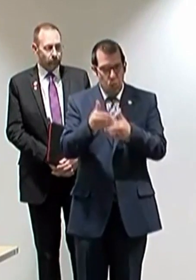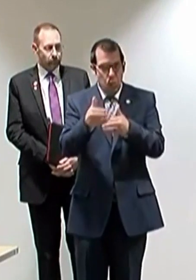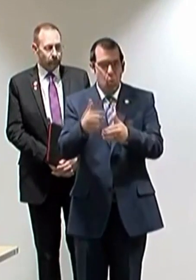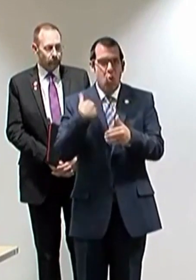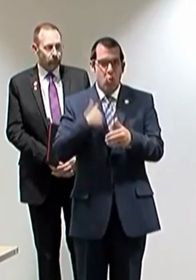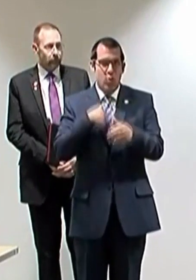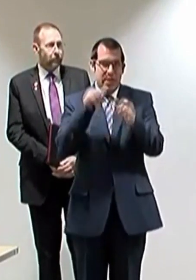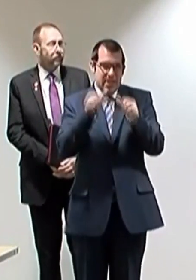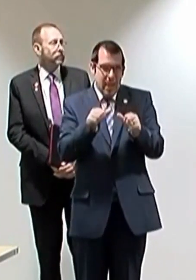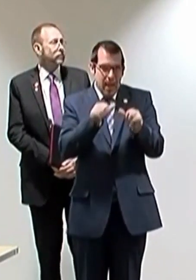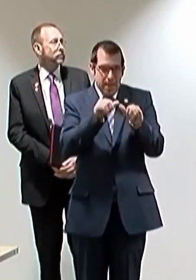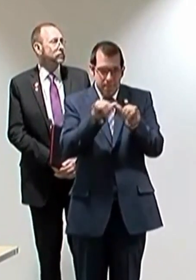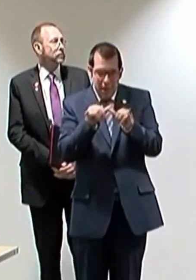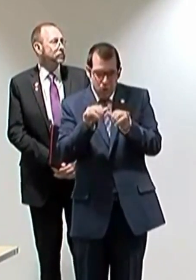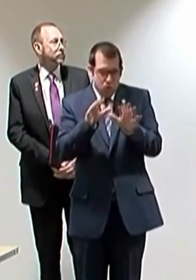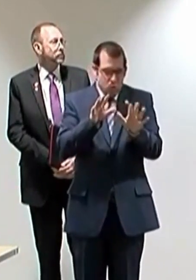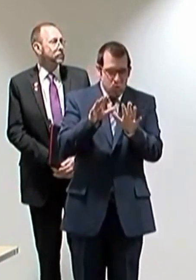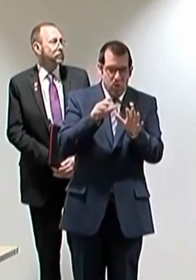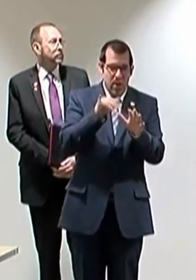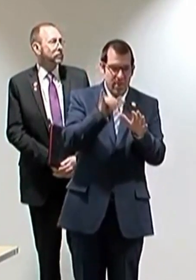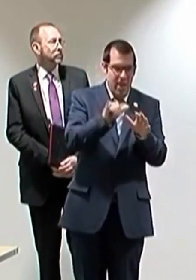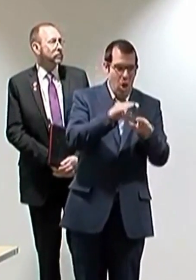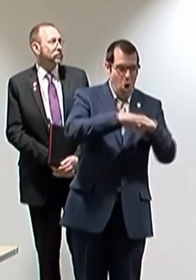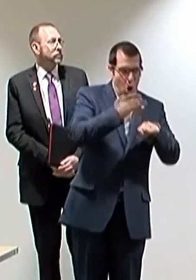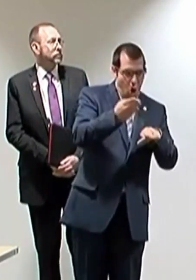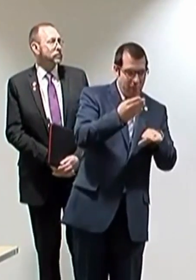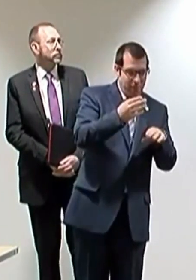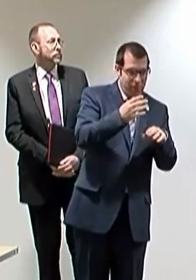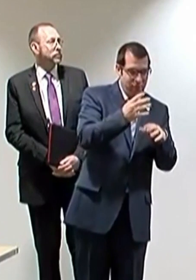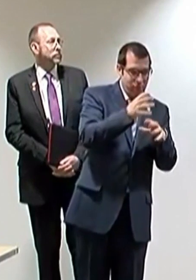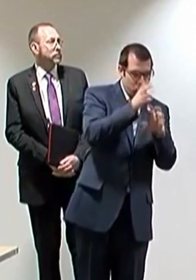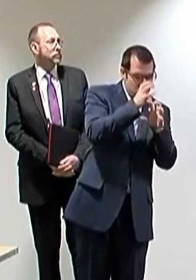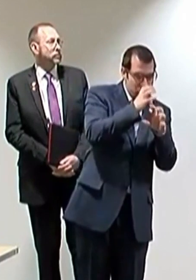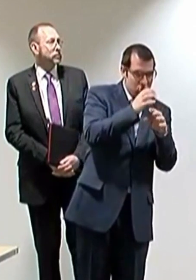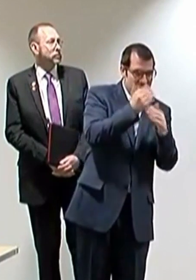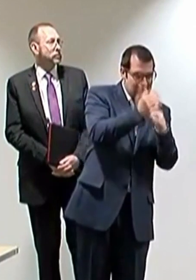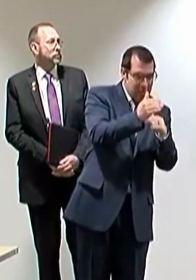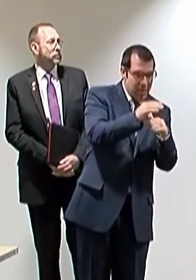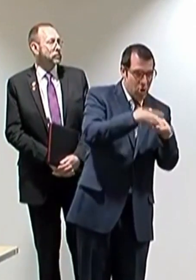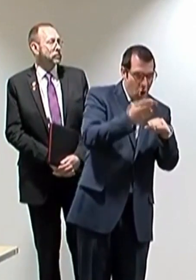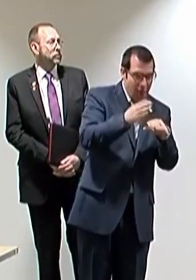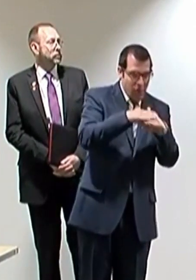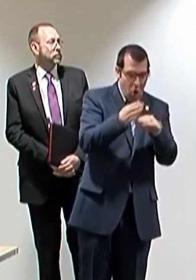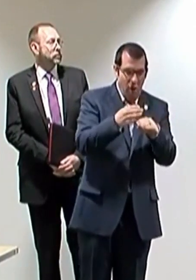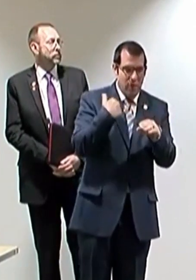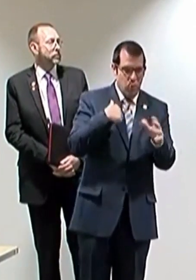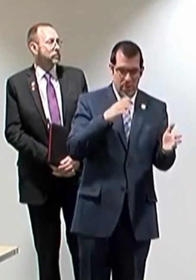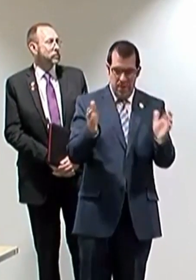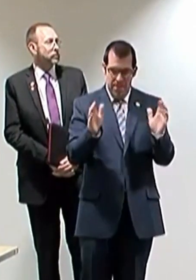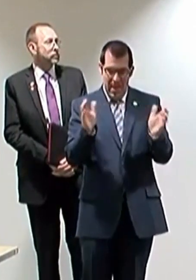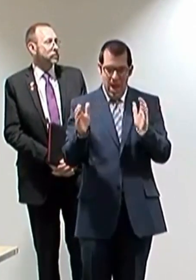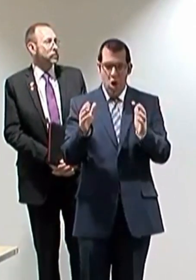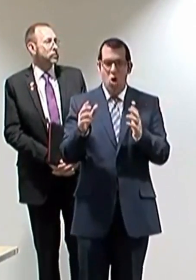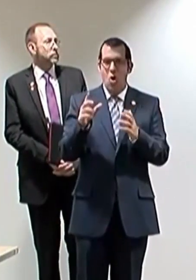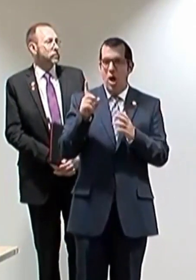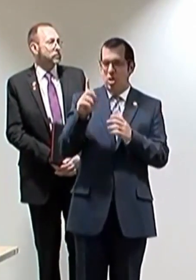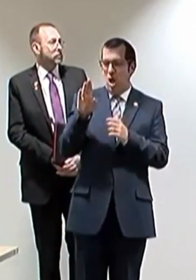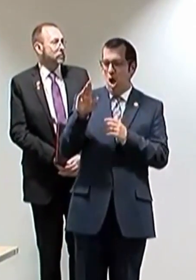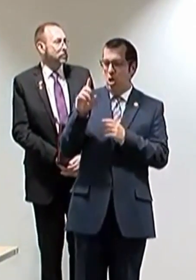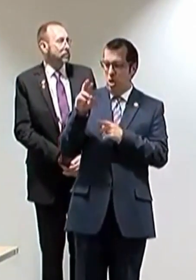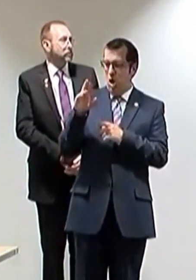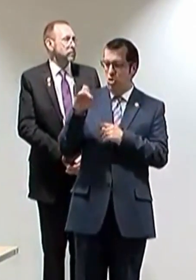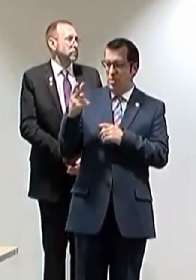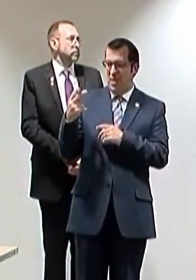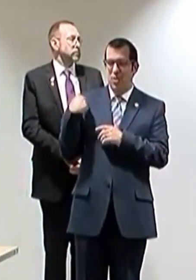any impact from lifting of those restrictions. And as Dr. Smith has pointed out, we don't have any data to support